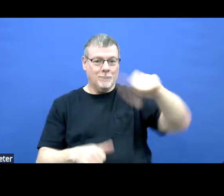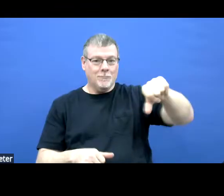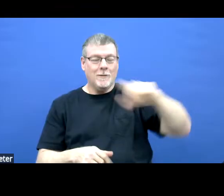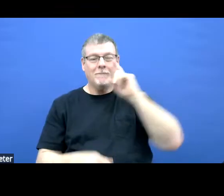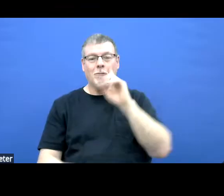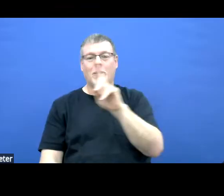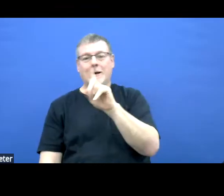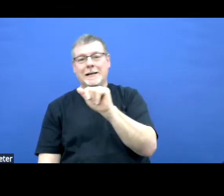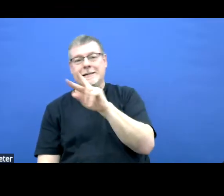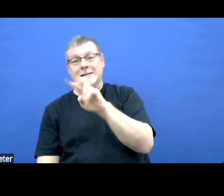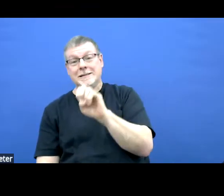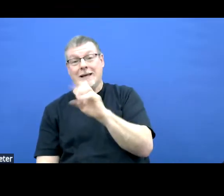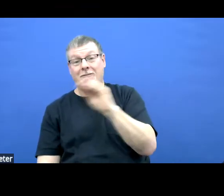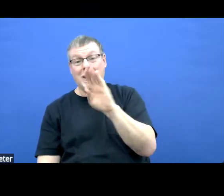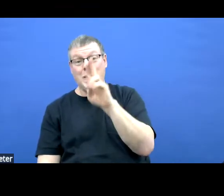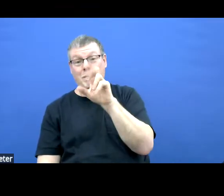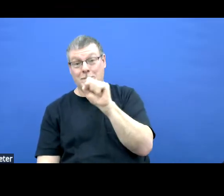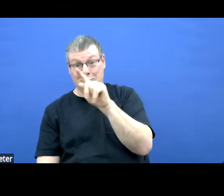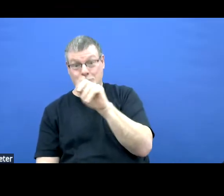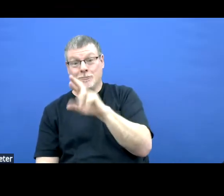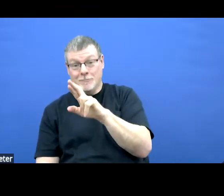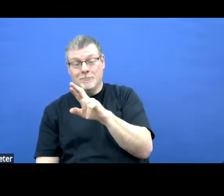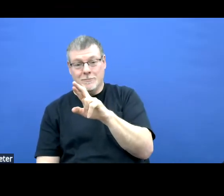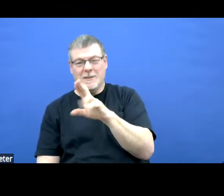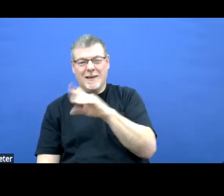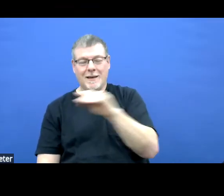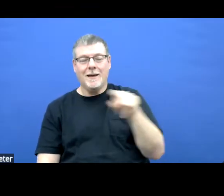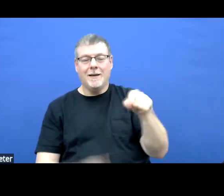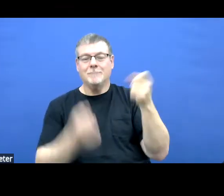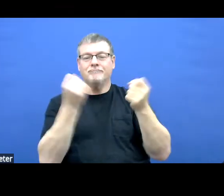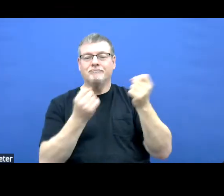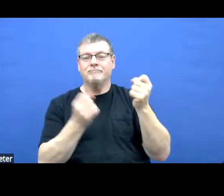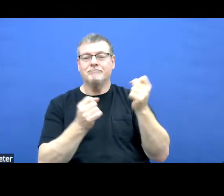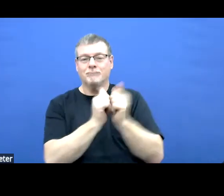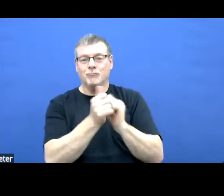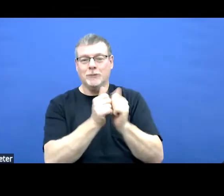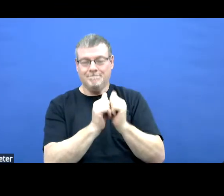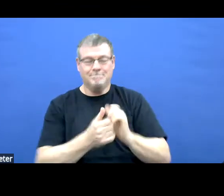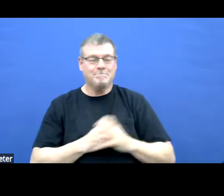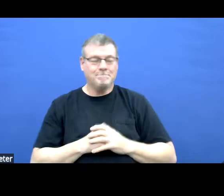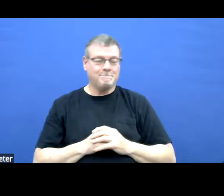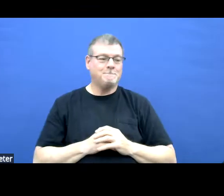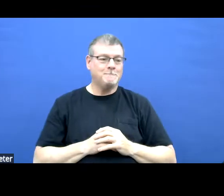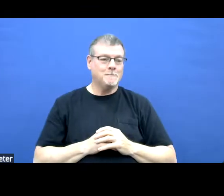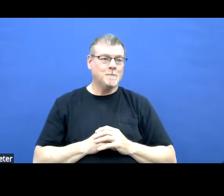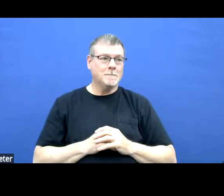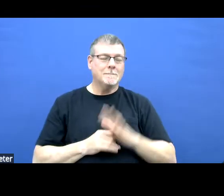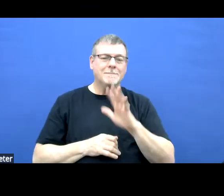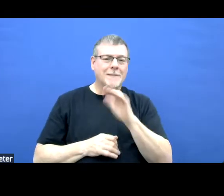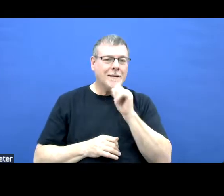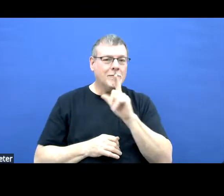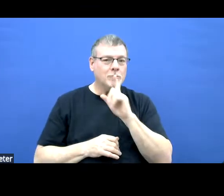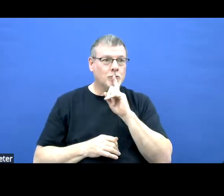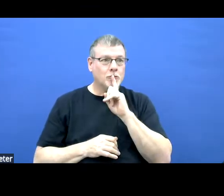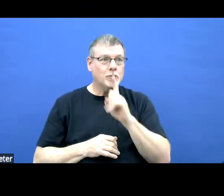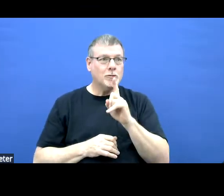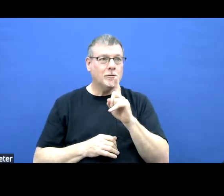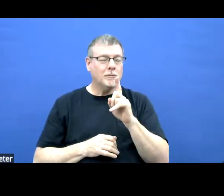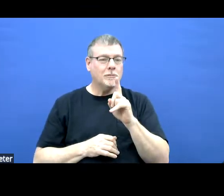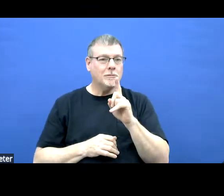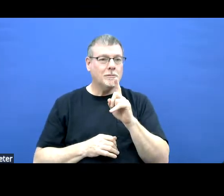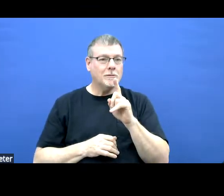Buster's and IndyCar should they ever close up operation. I wasn't sure if you also had one